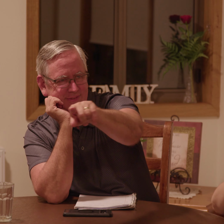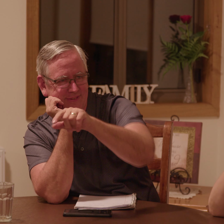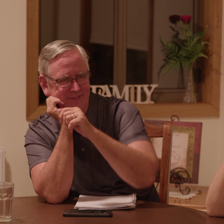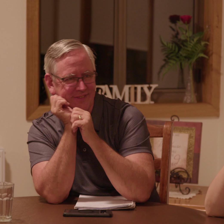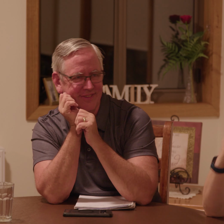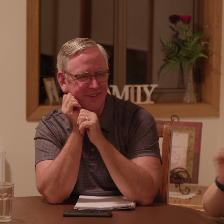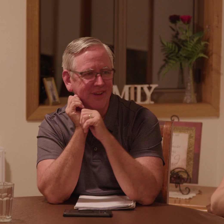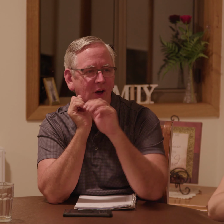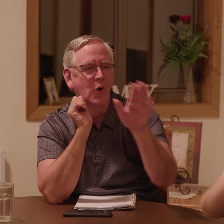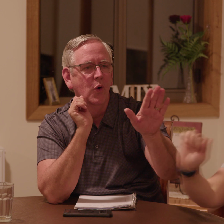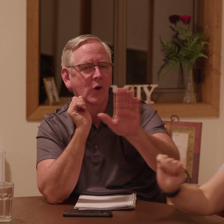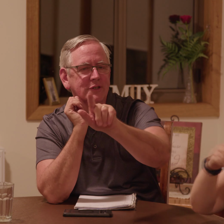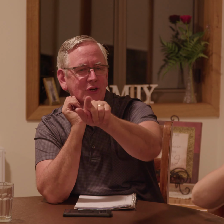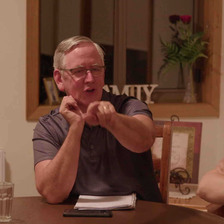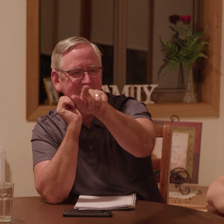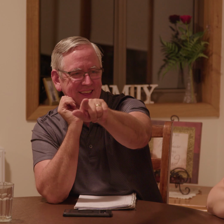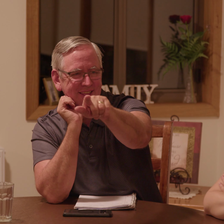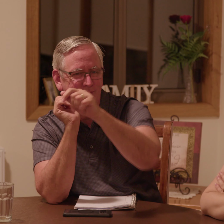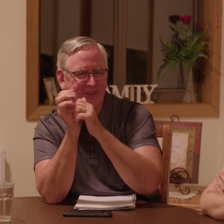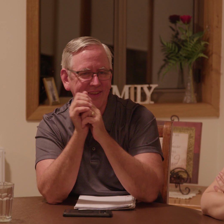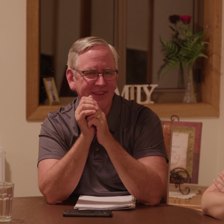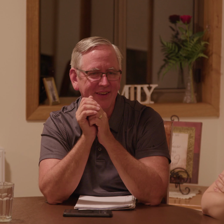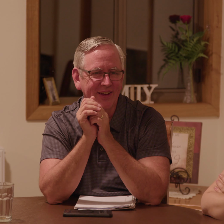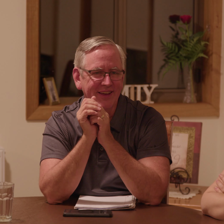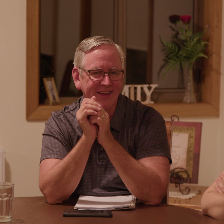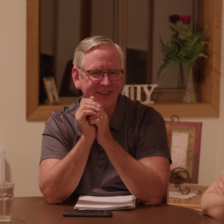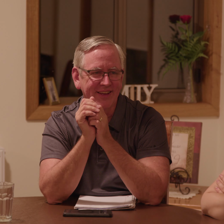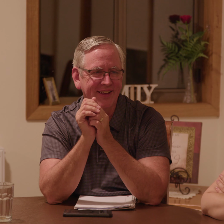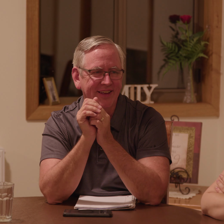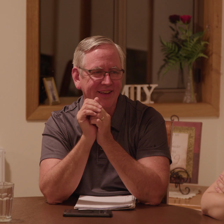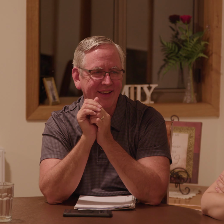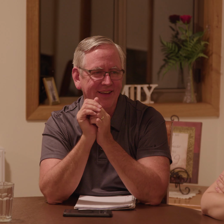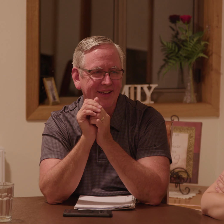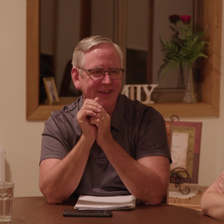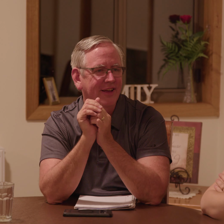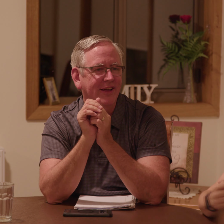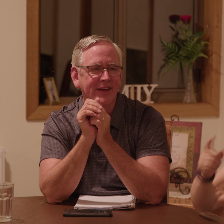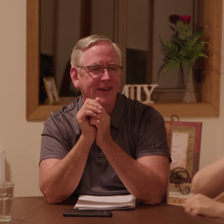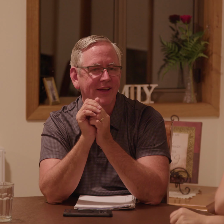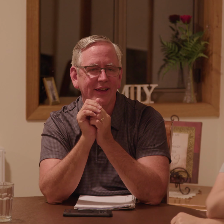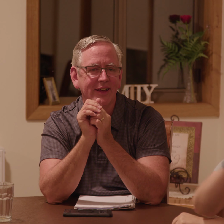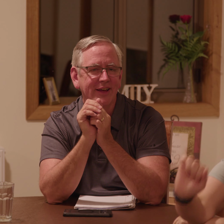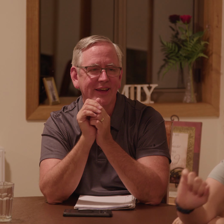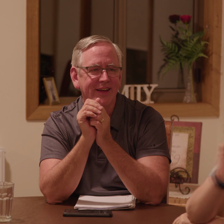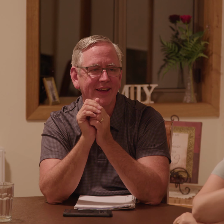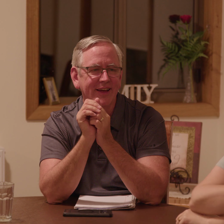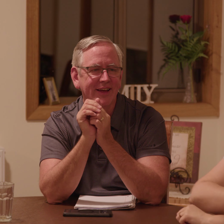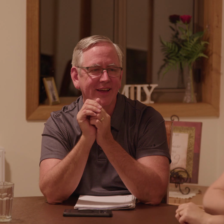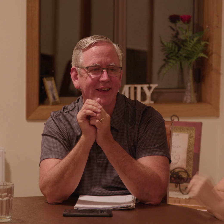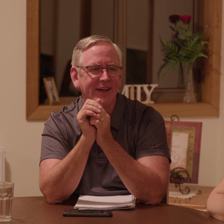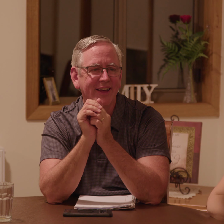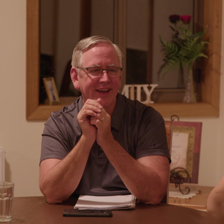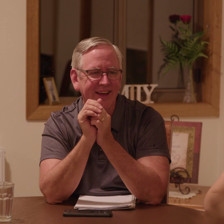Sorry. What's her name? My name. You have to spell Mine. mine. No, mine. What's her name? Oh,